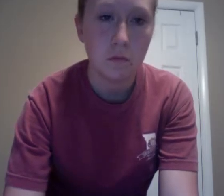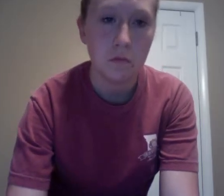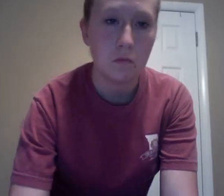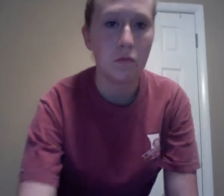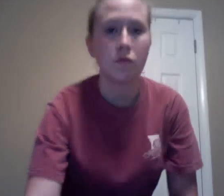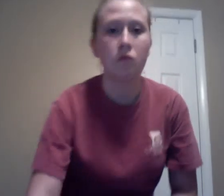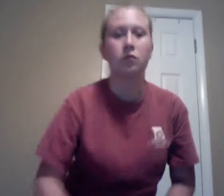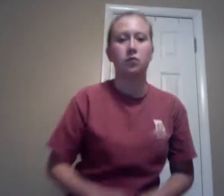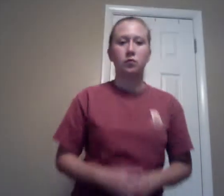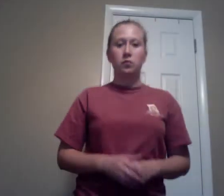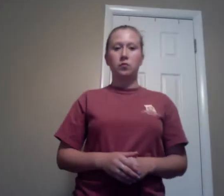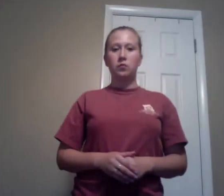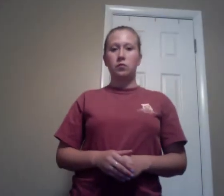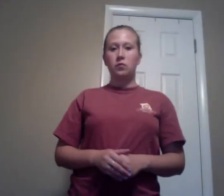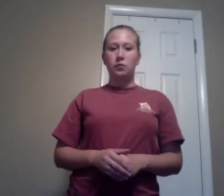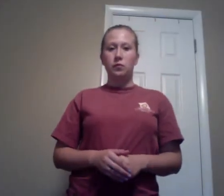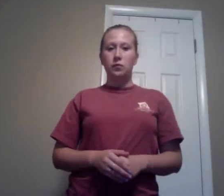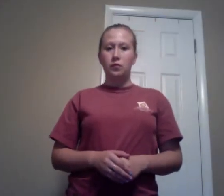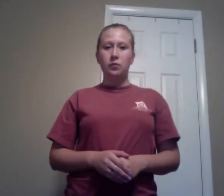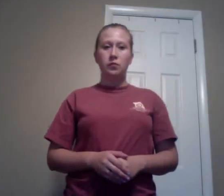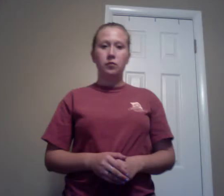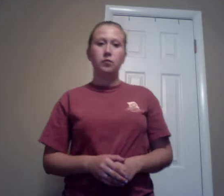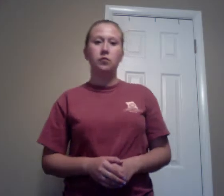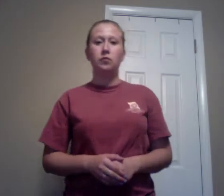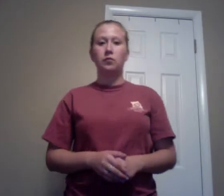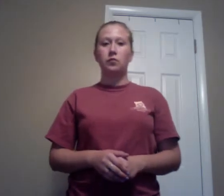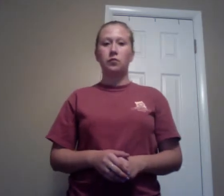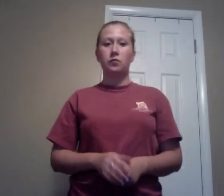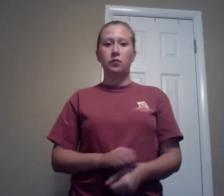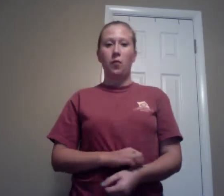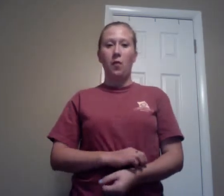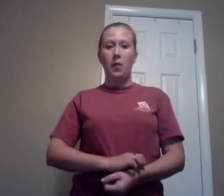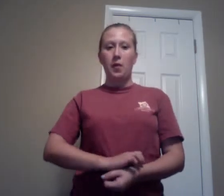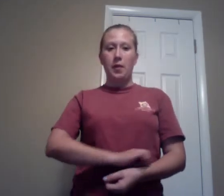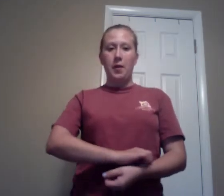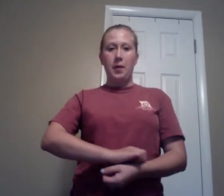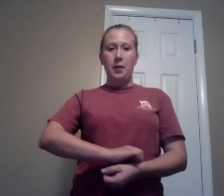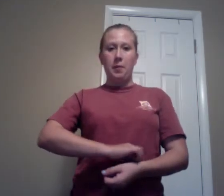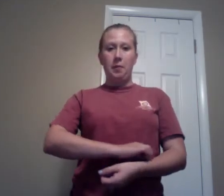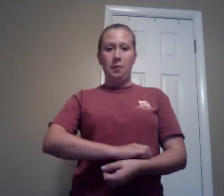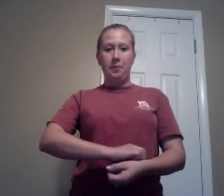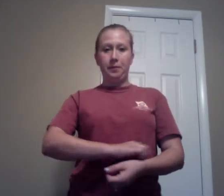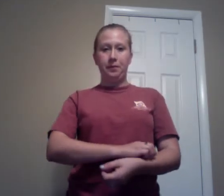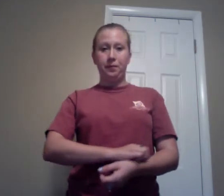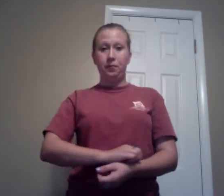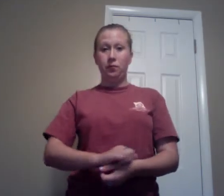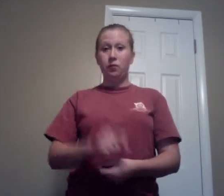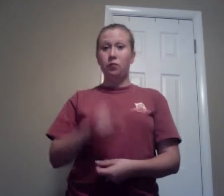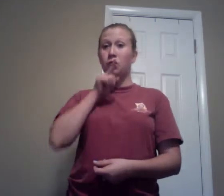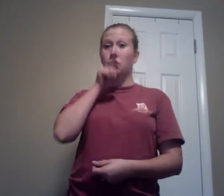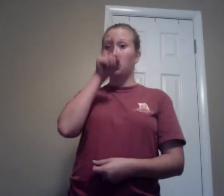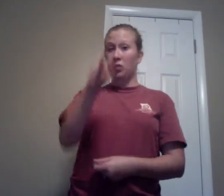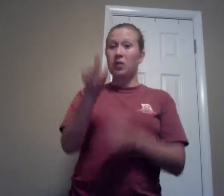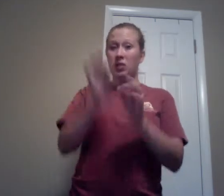so that we can find these polyps, even the small ones, and have the best chance at removing them, and therefore have